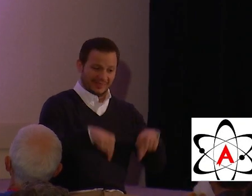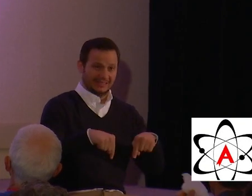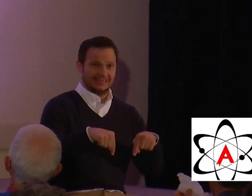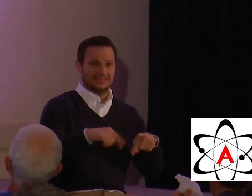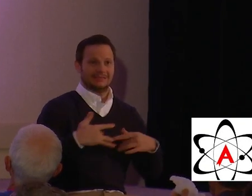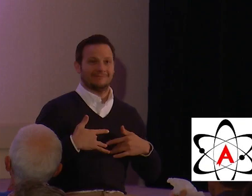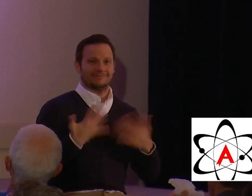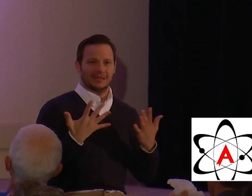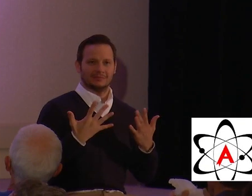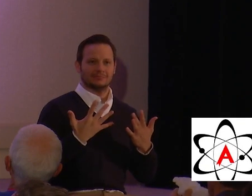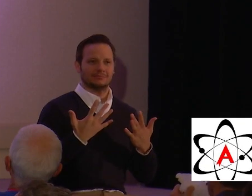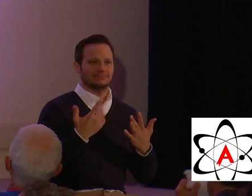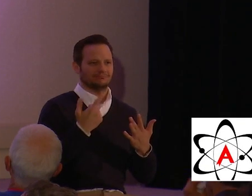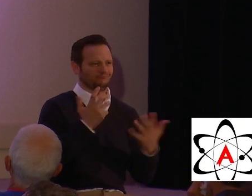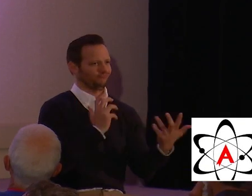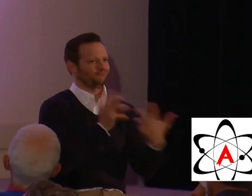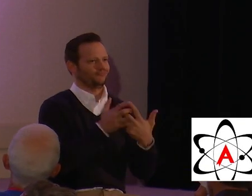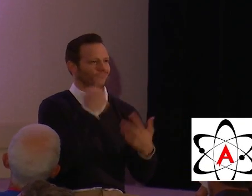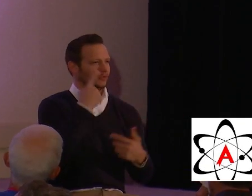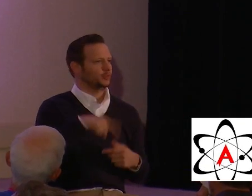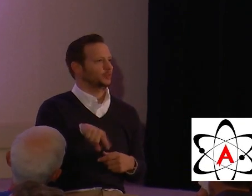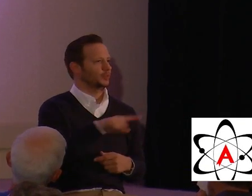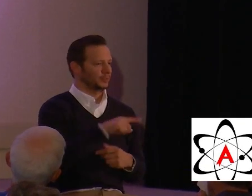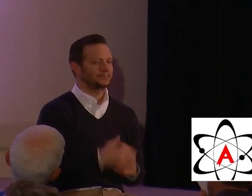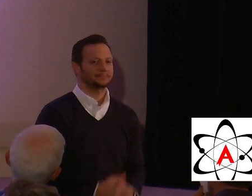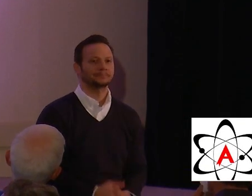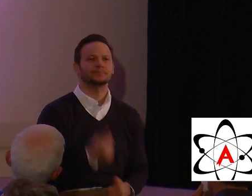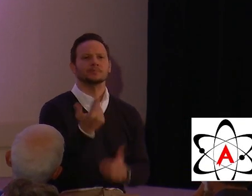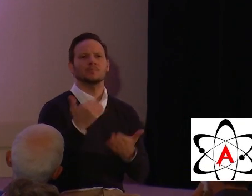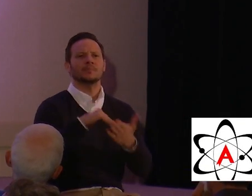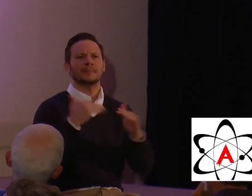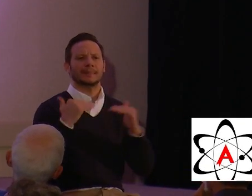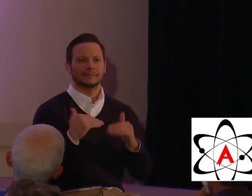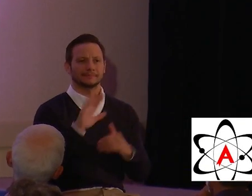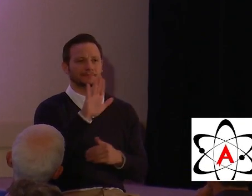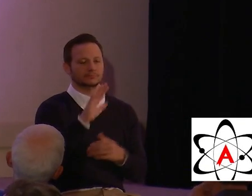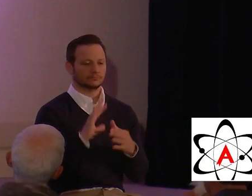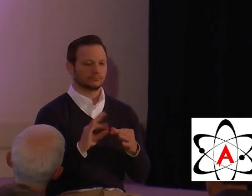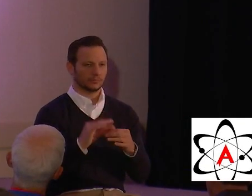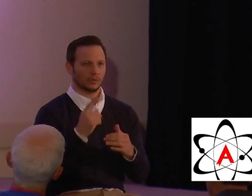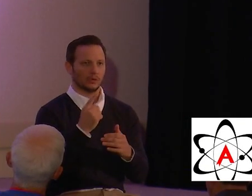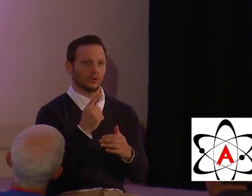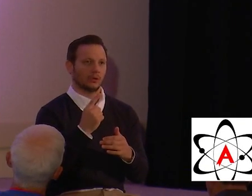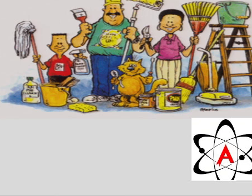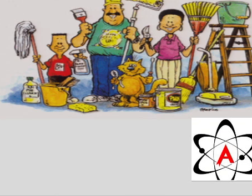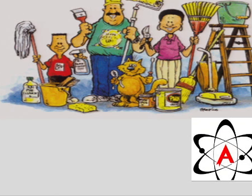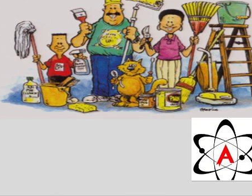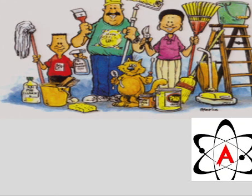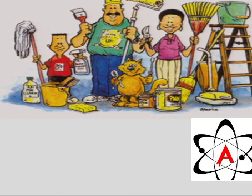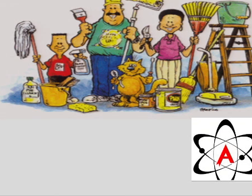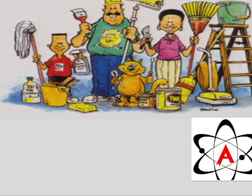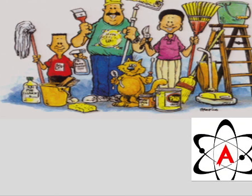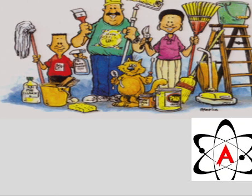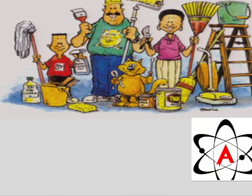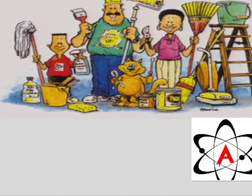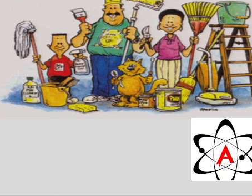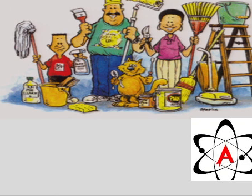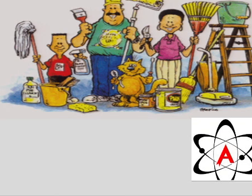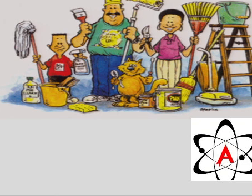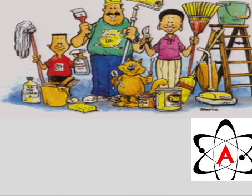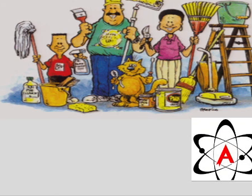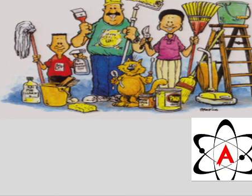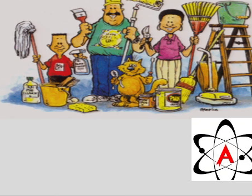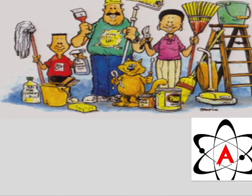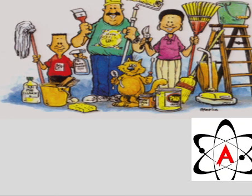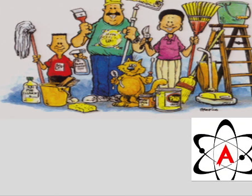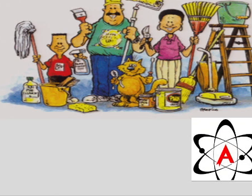for you. Next thing, I want to talk again about what I'm not going to talk about. A lot of people are interested in what is going on with the